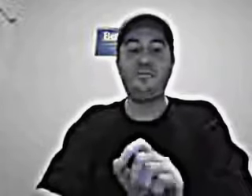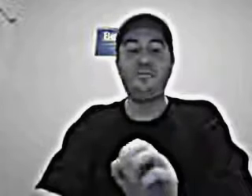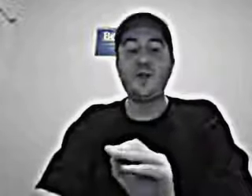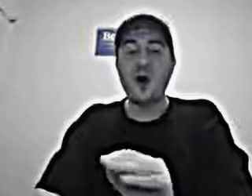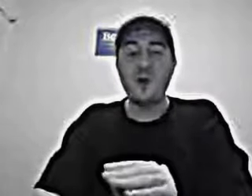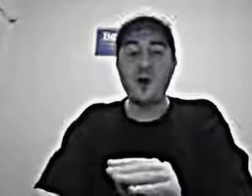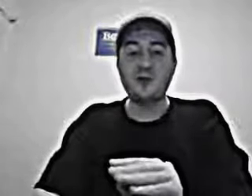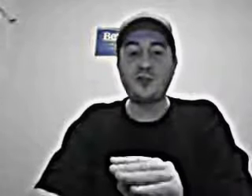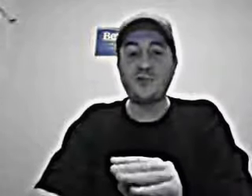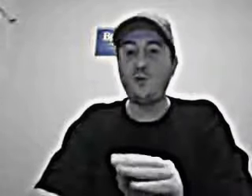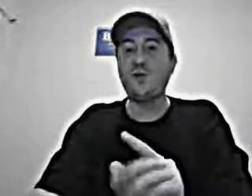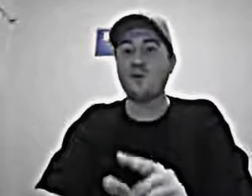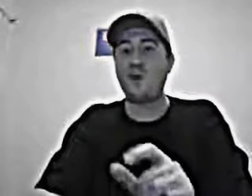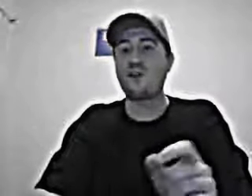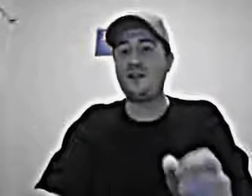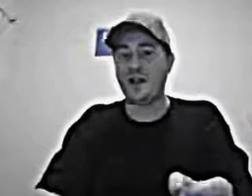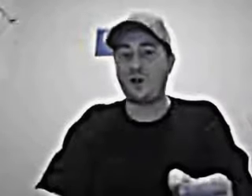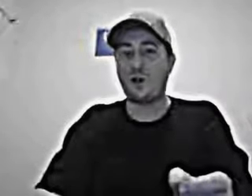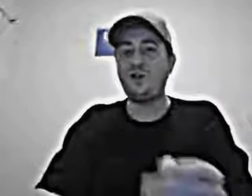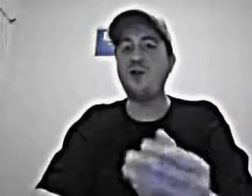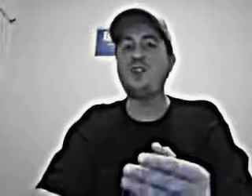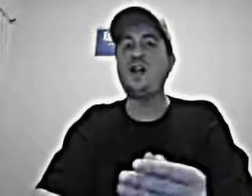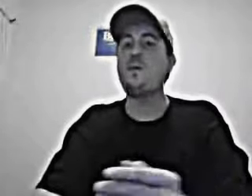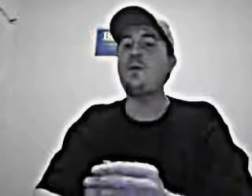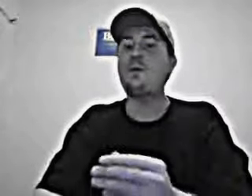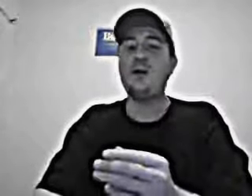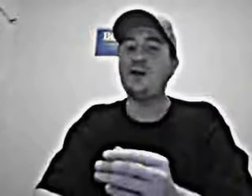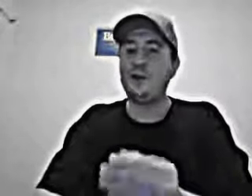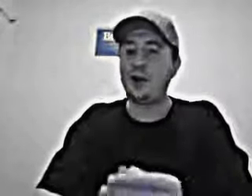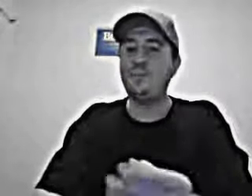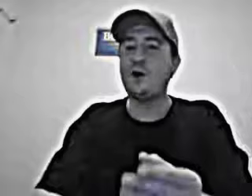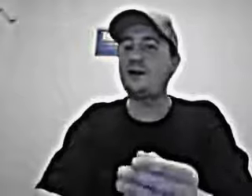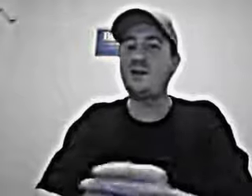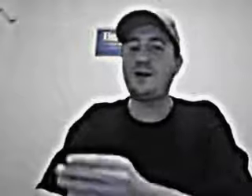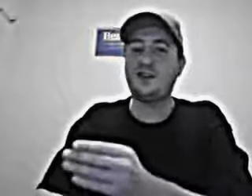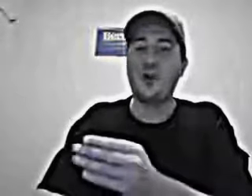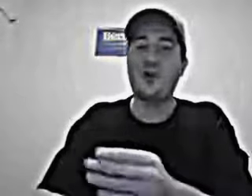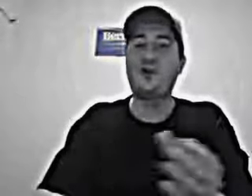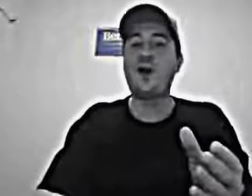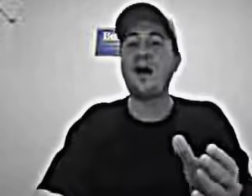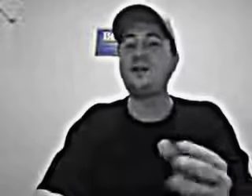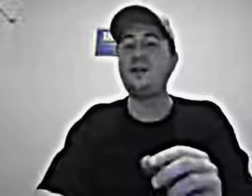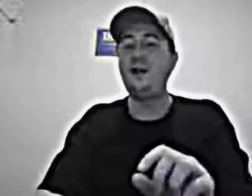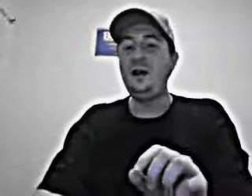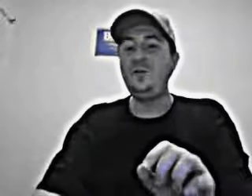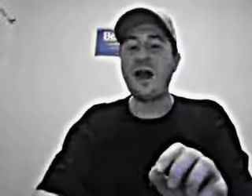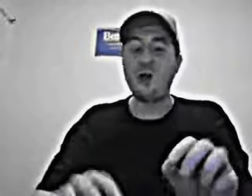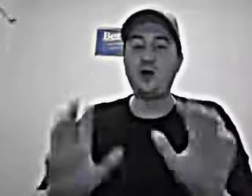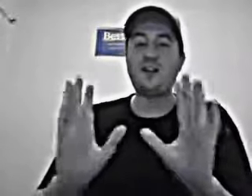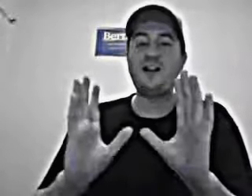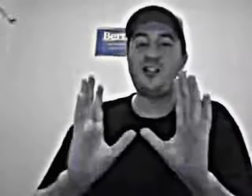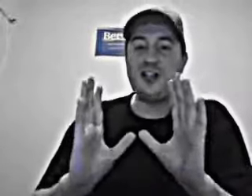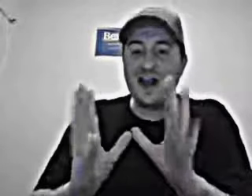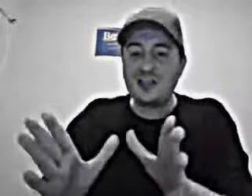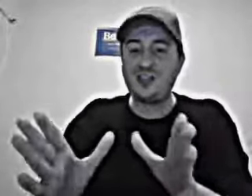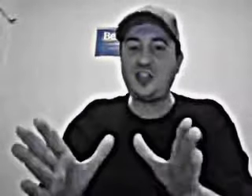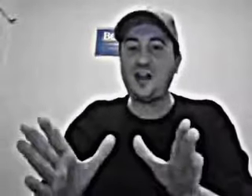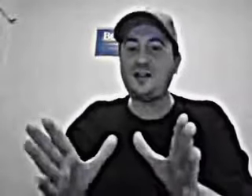I would also vote for Tulsi Gabbard Tulsi Gabbard is the only young Bernie Sanders on the horizon that looks like she has a chance